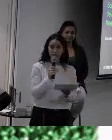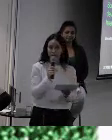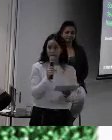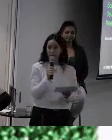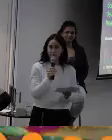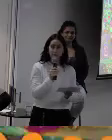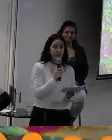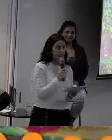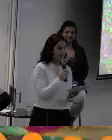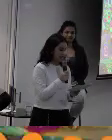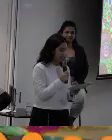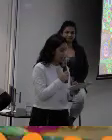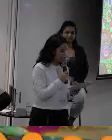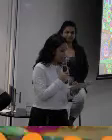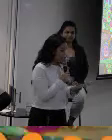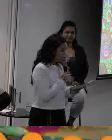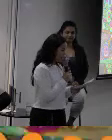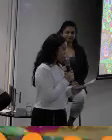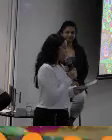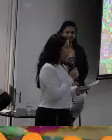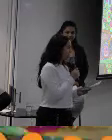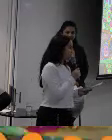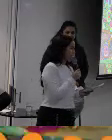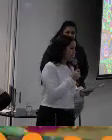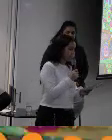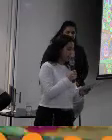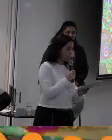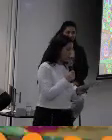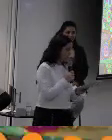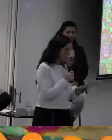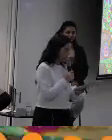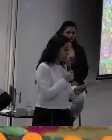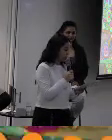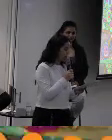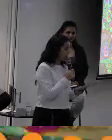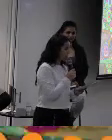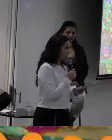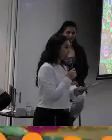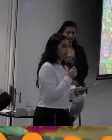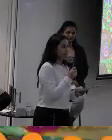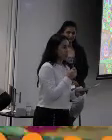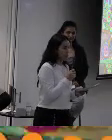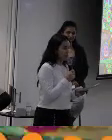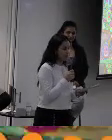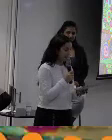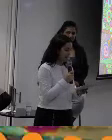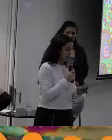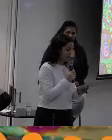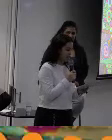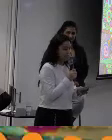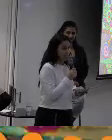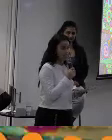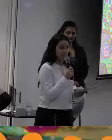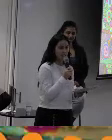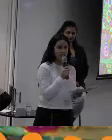of the Gadigal people of the Eora Nation. I'd like to pay my respects to elders past and present and extend that respect to any